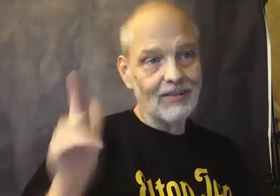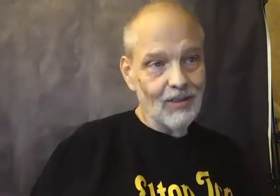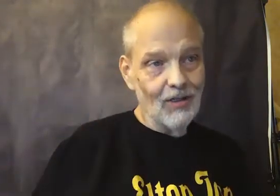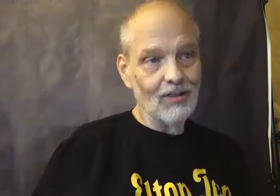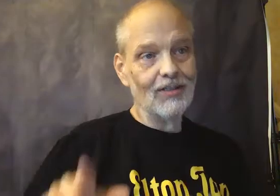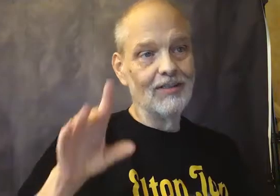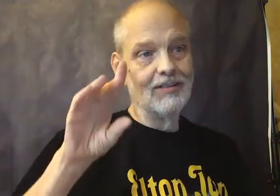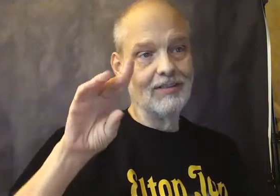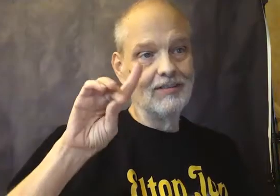dog.